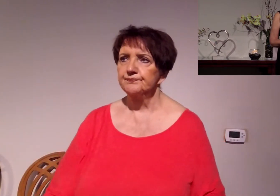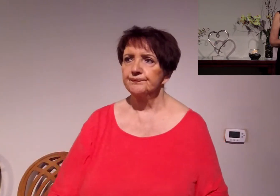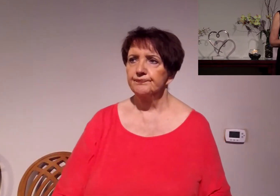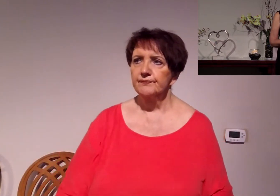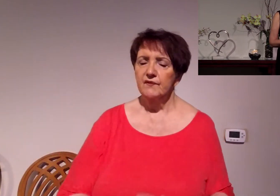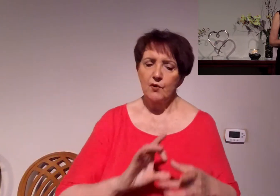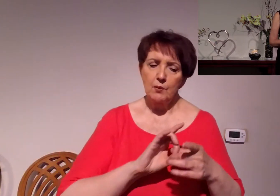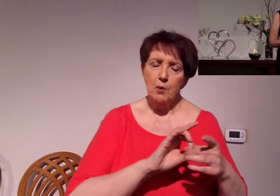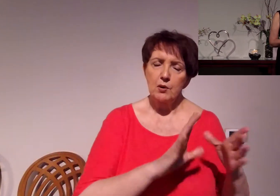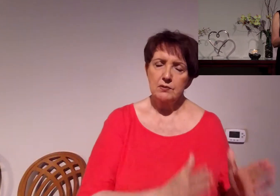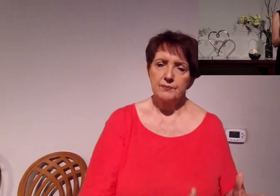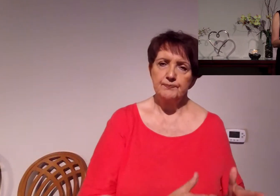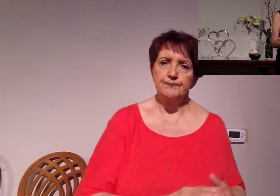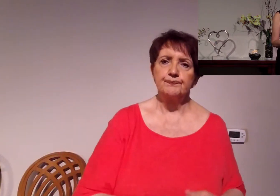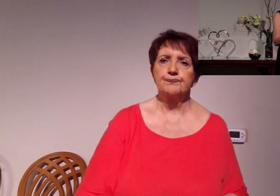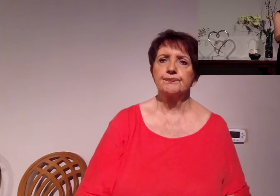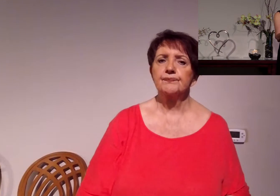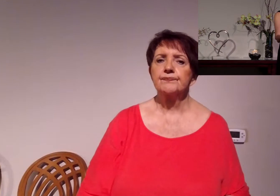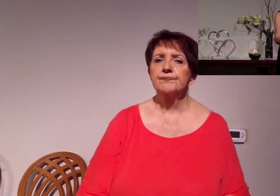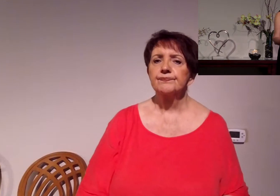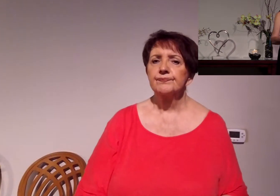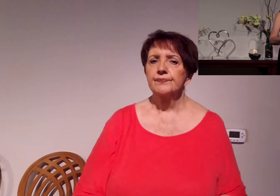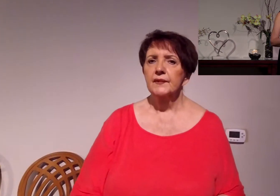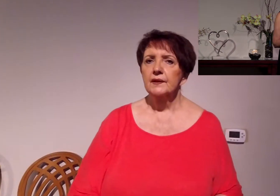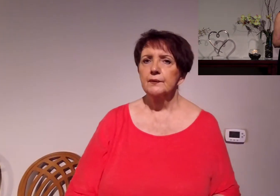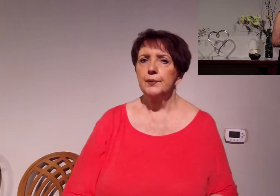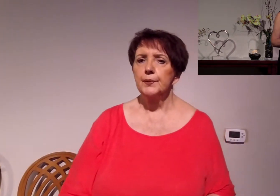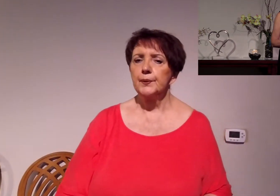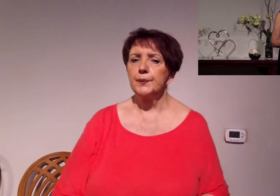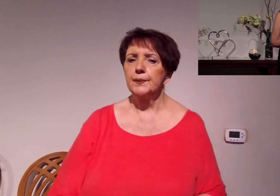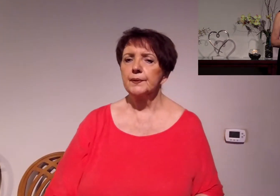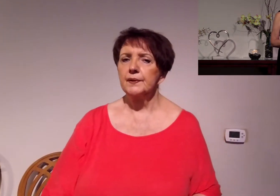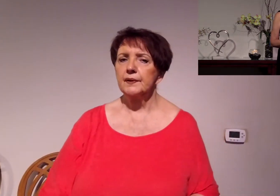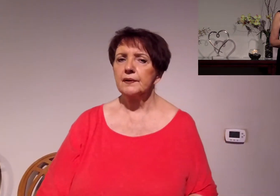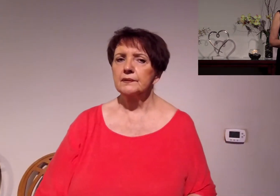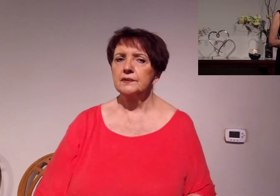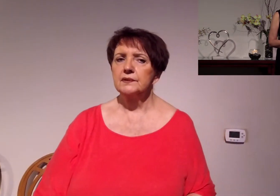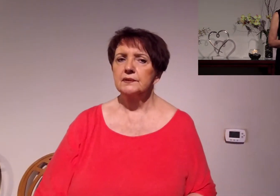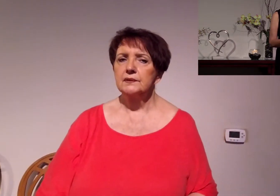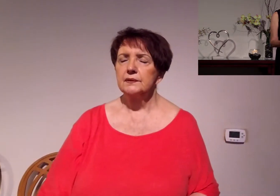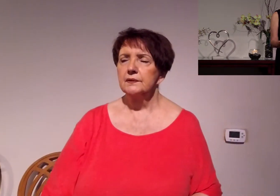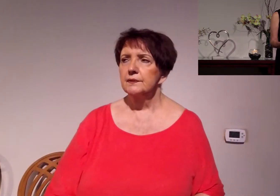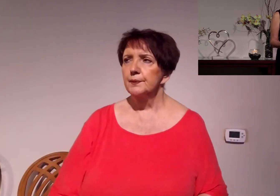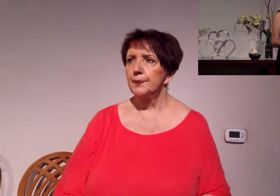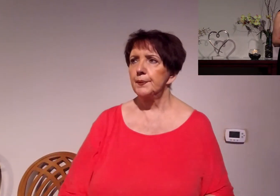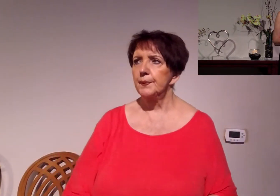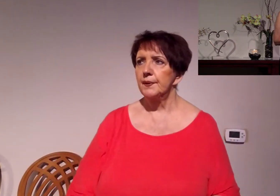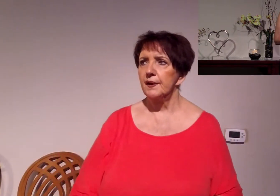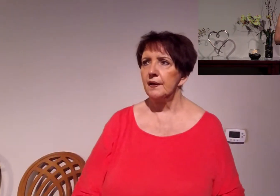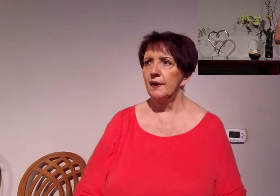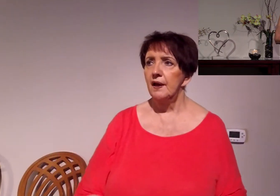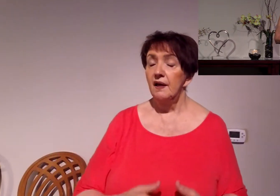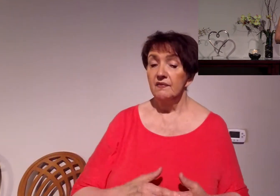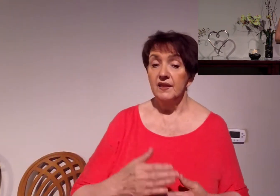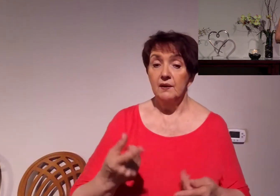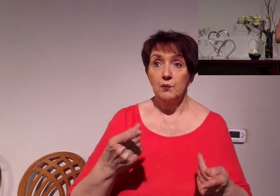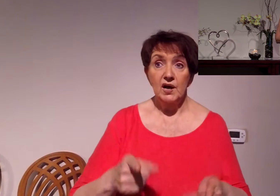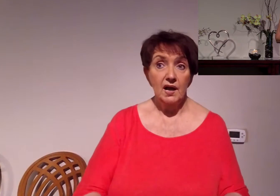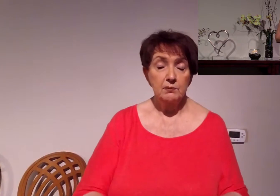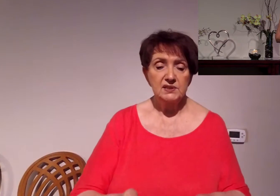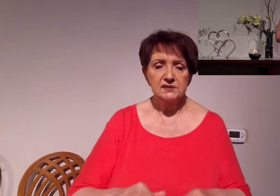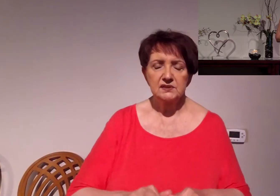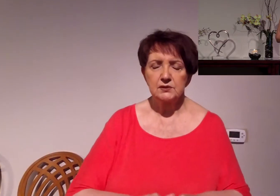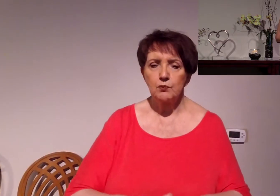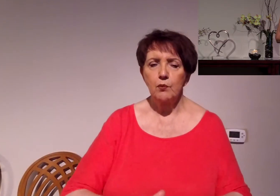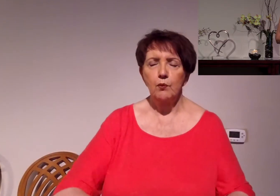partner. And then that extends out. It extends out to the people that